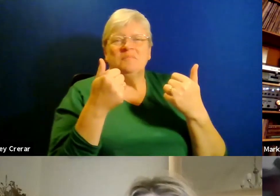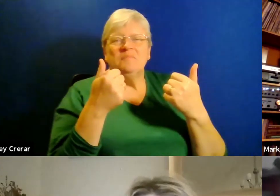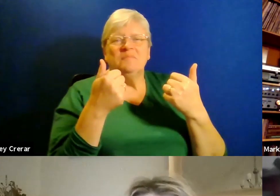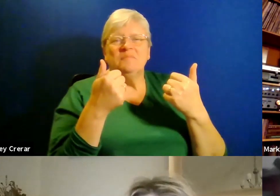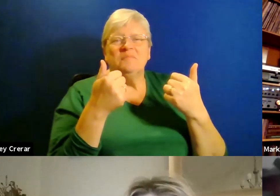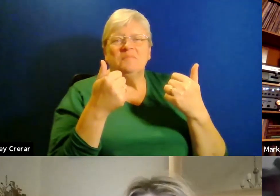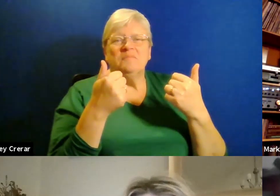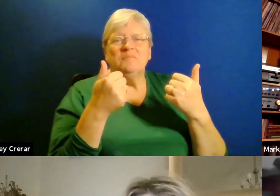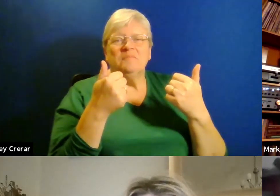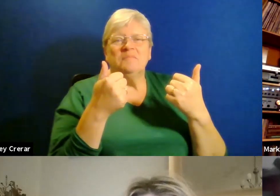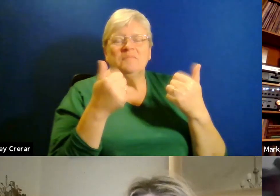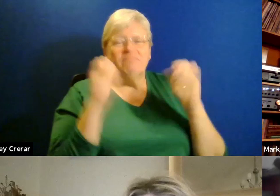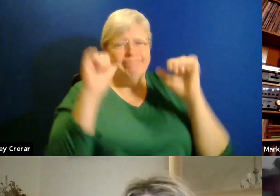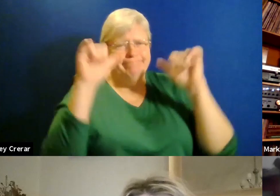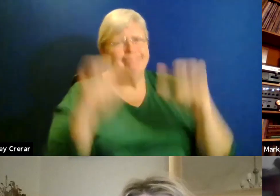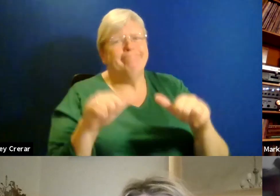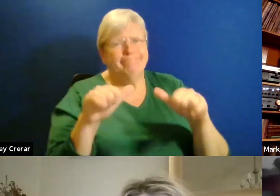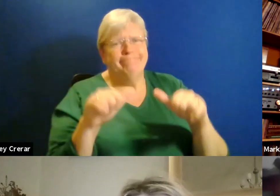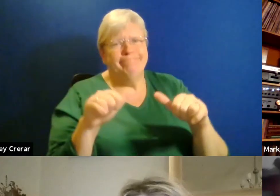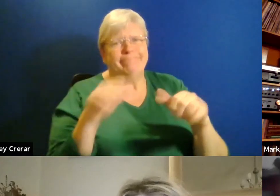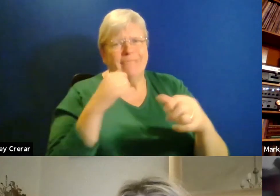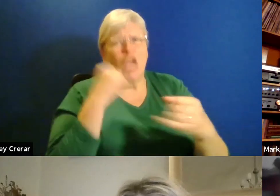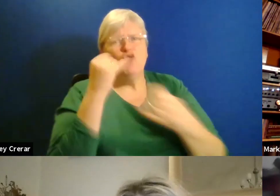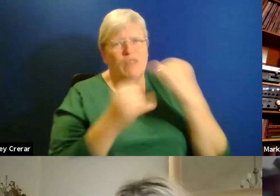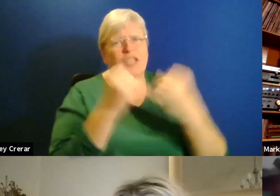I would endorse. Getting critical feedback